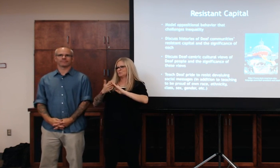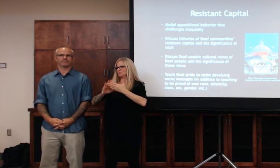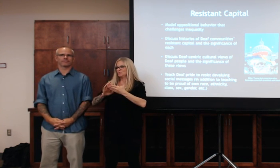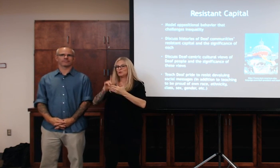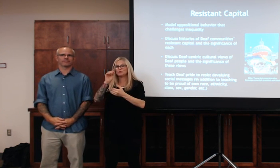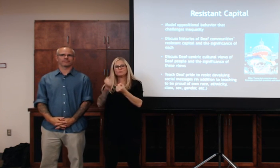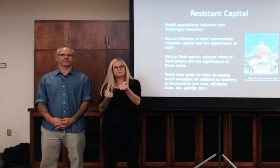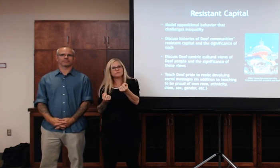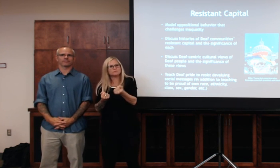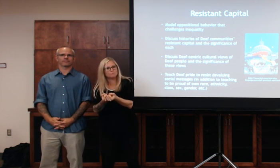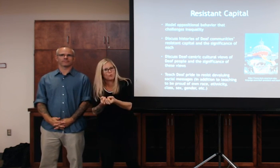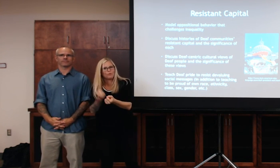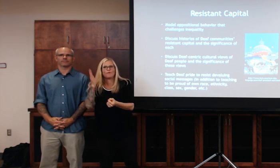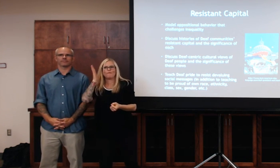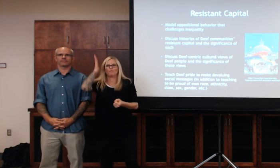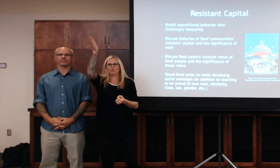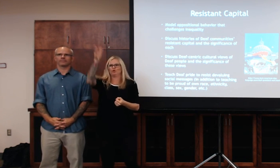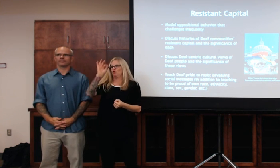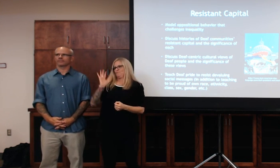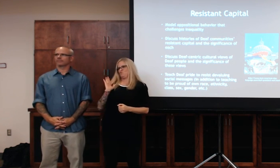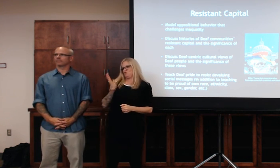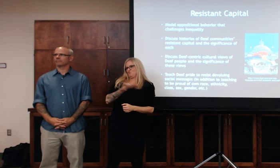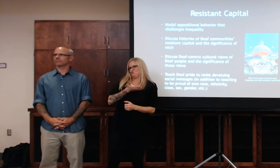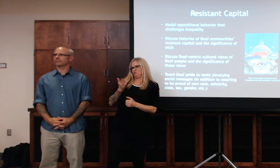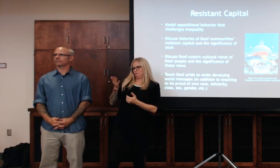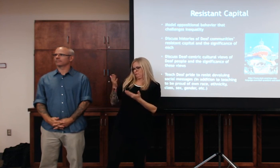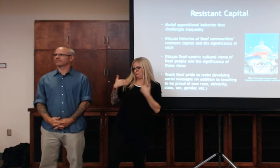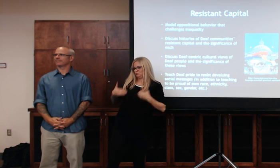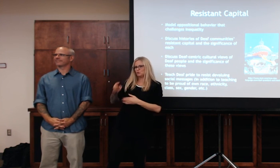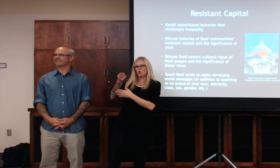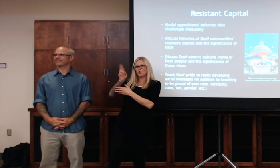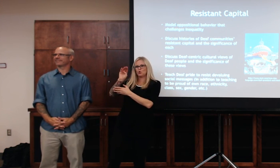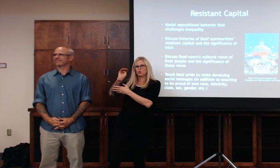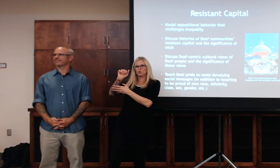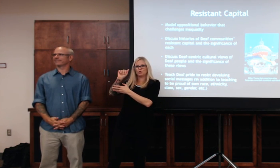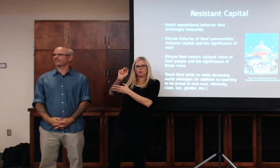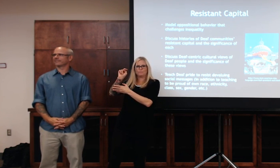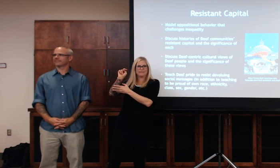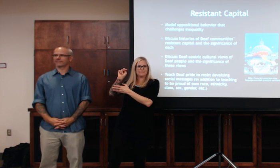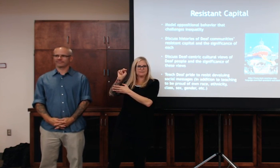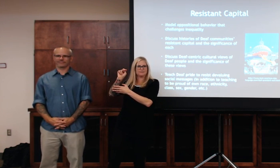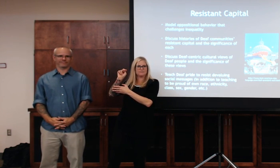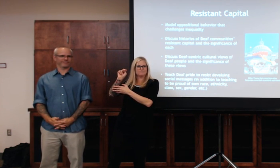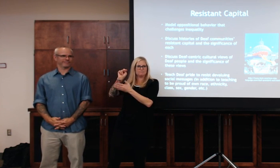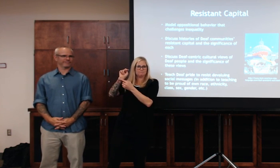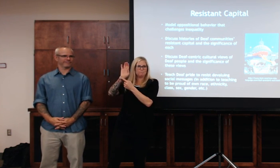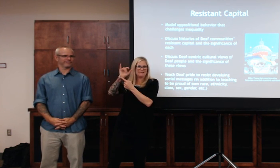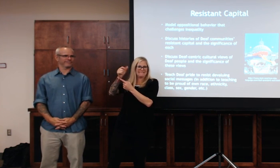community to be able to support the future of our humanities, of our human